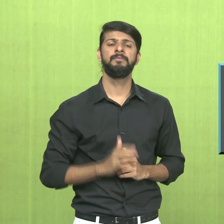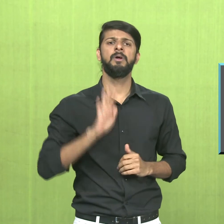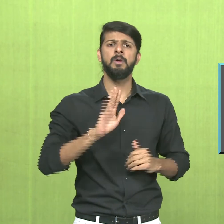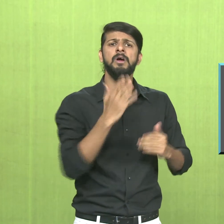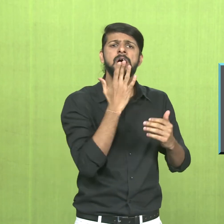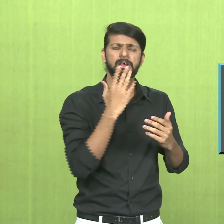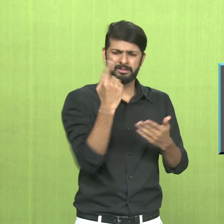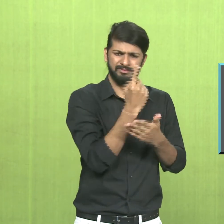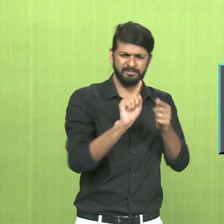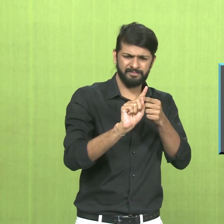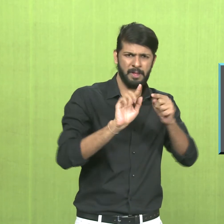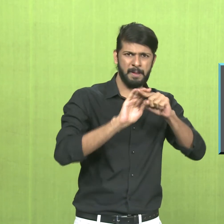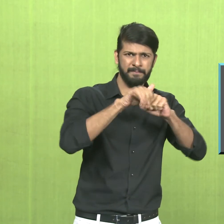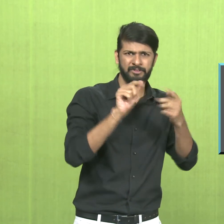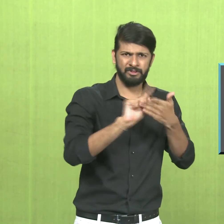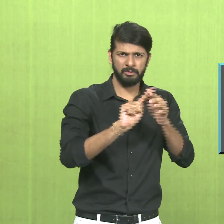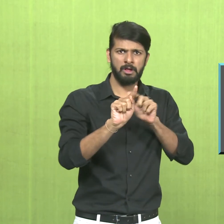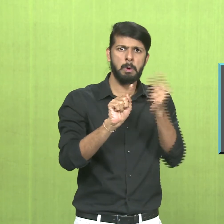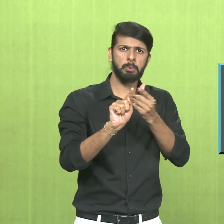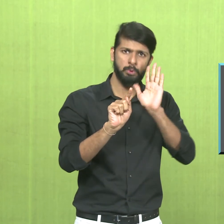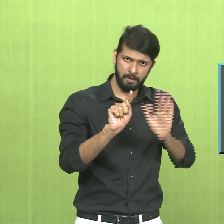and other techniques of shading and tinting.